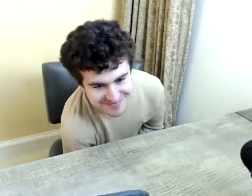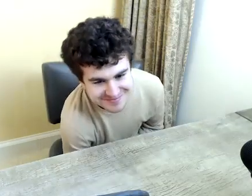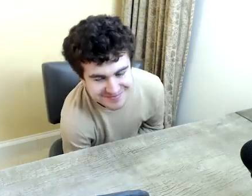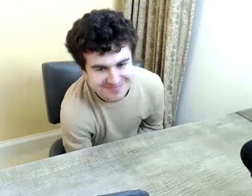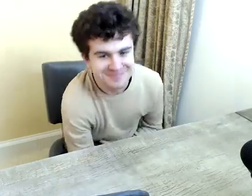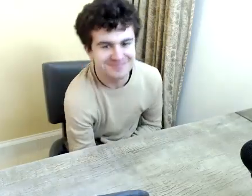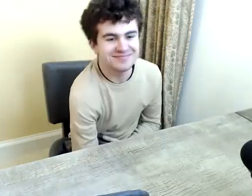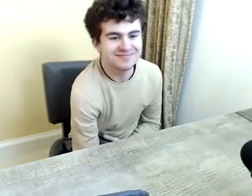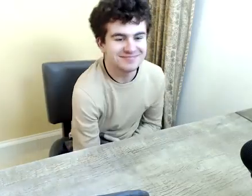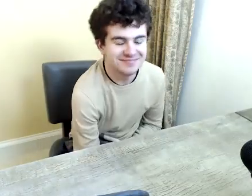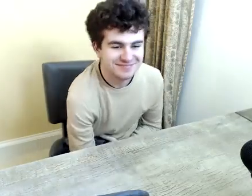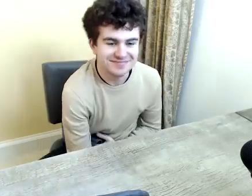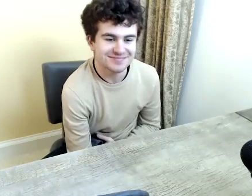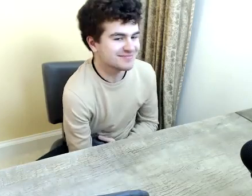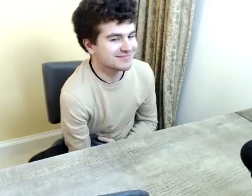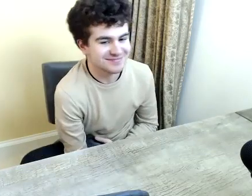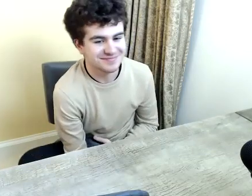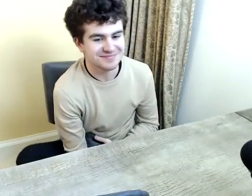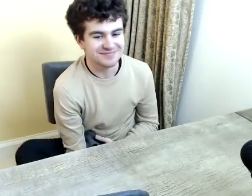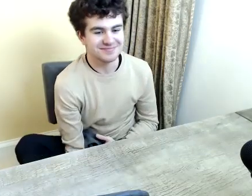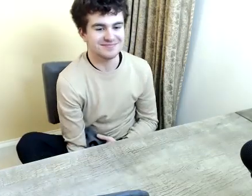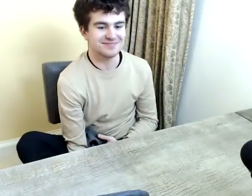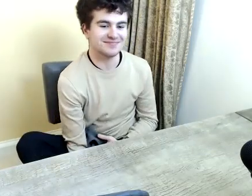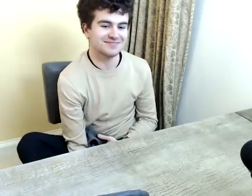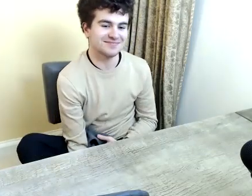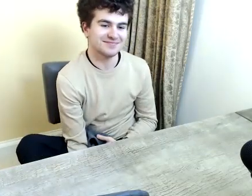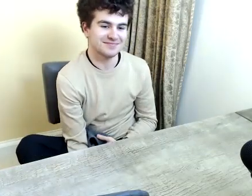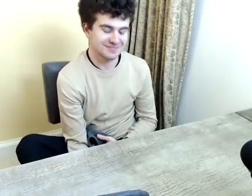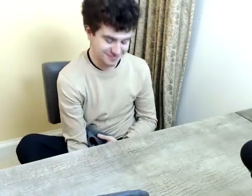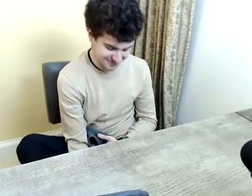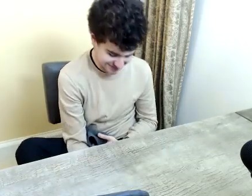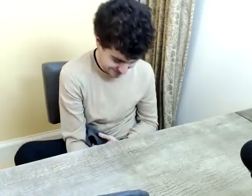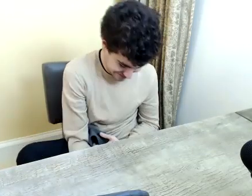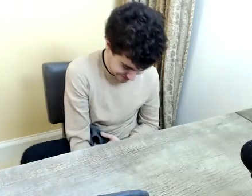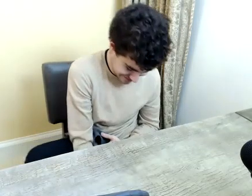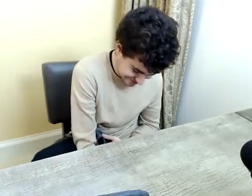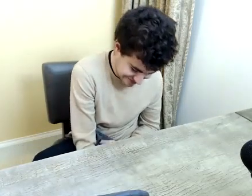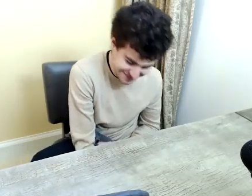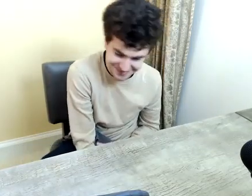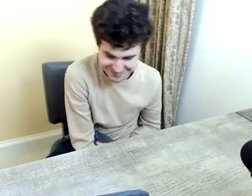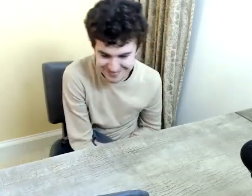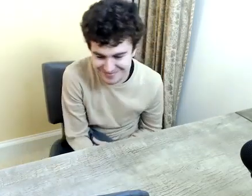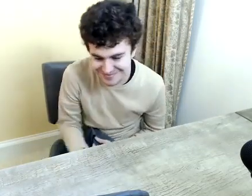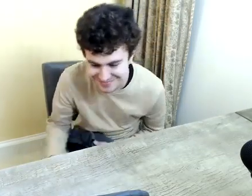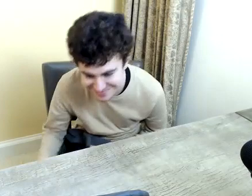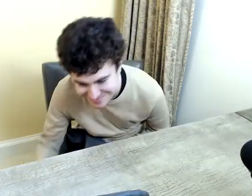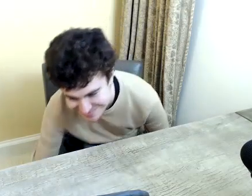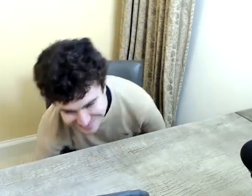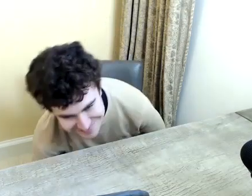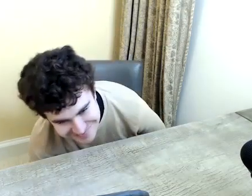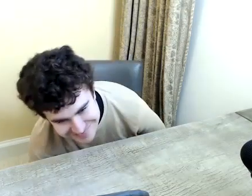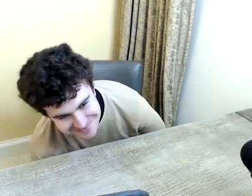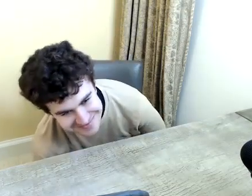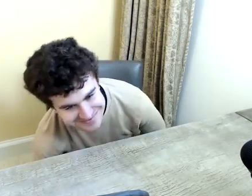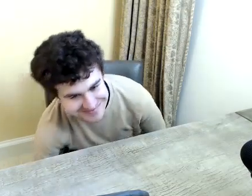I have highly motivated professionals all around me who wanted to see me succeed, but the process of doing it has still been bumpy